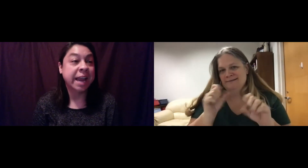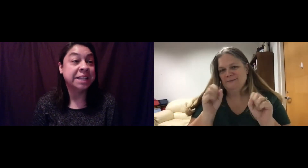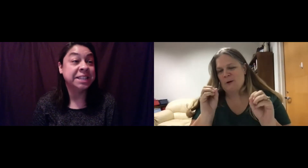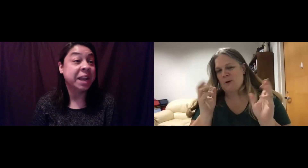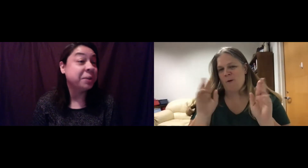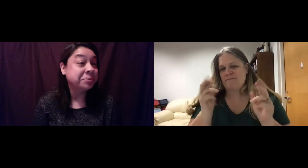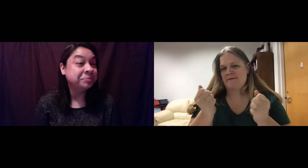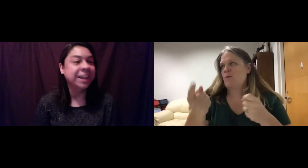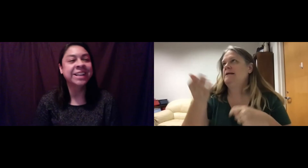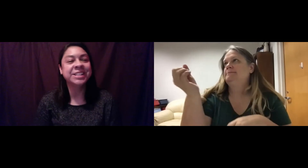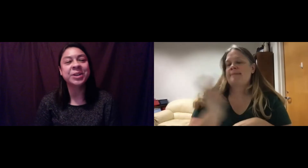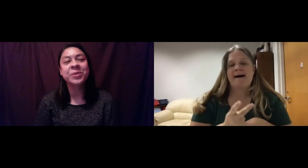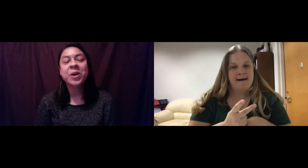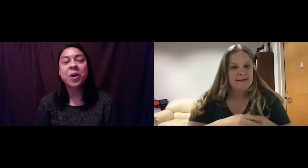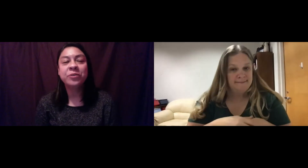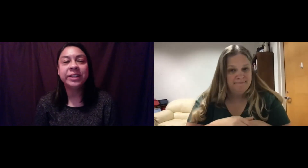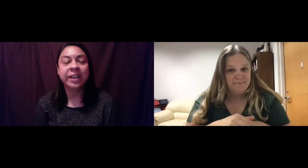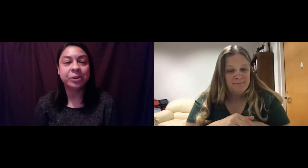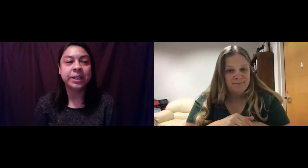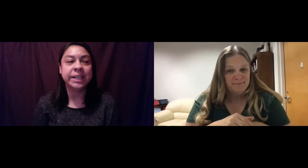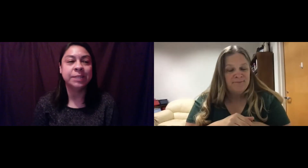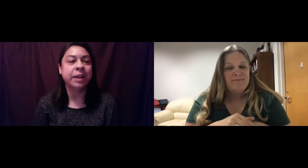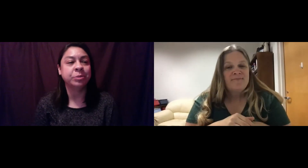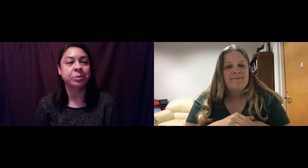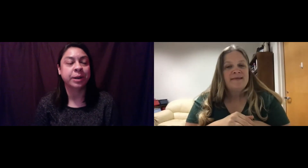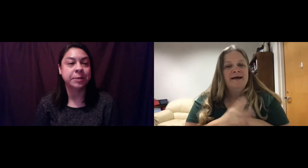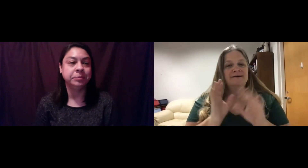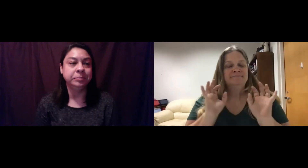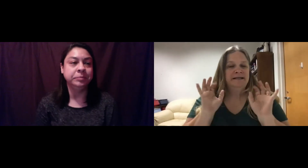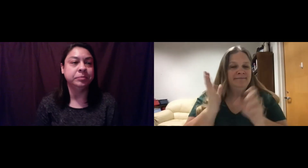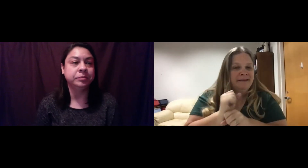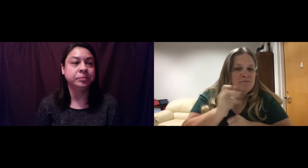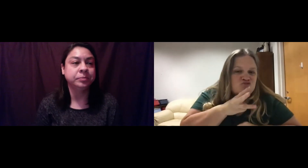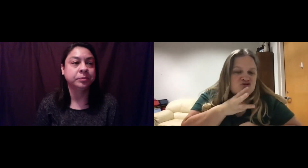I can't see anyone, so hopefully everyone is back from their break.